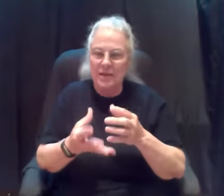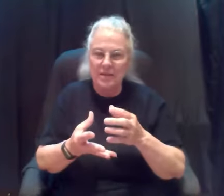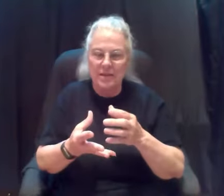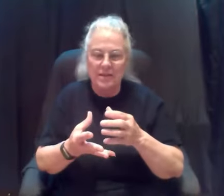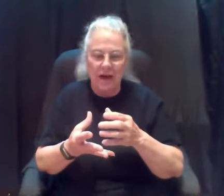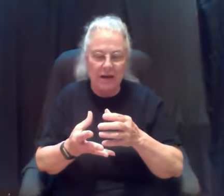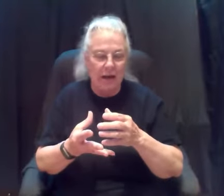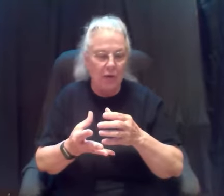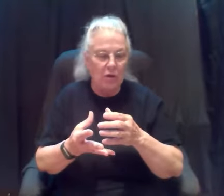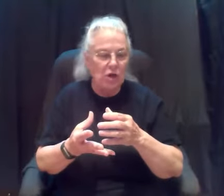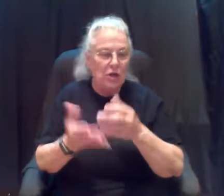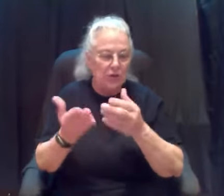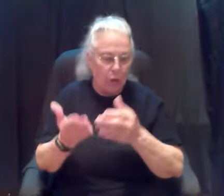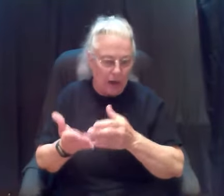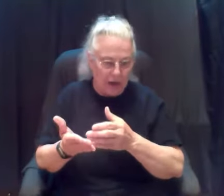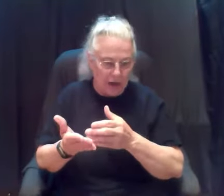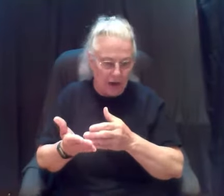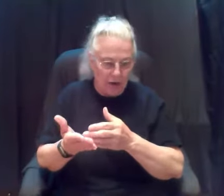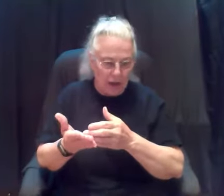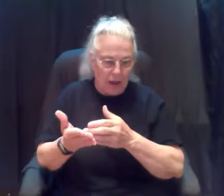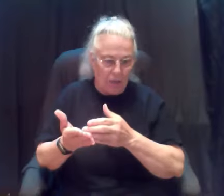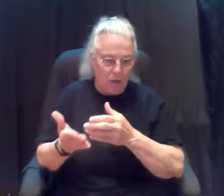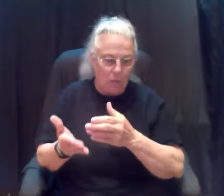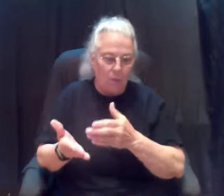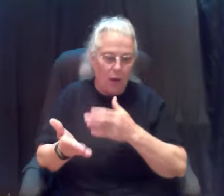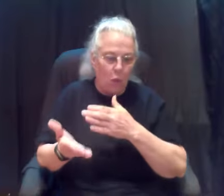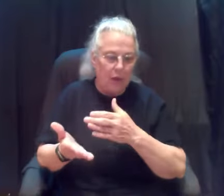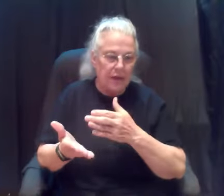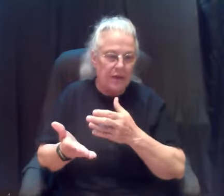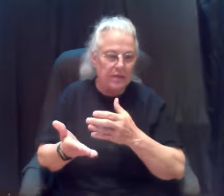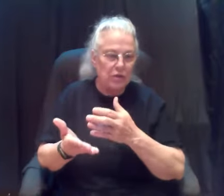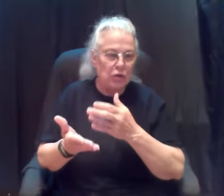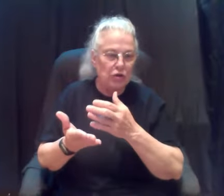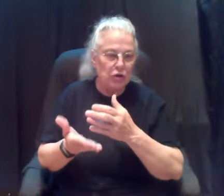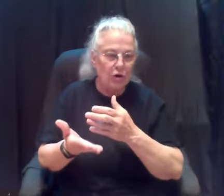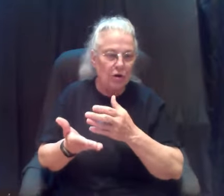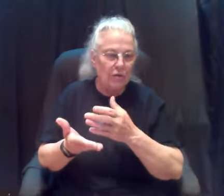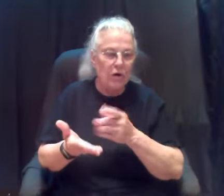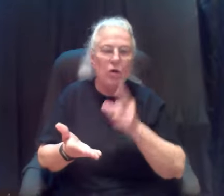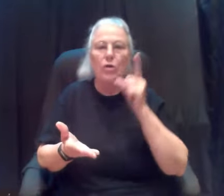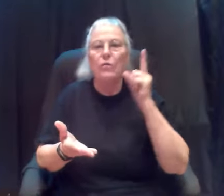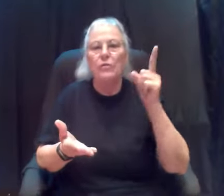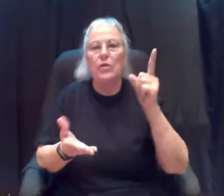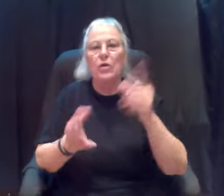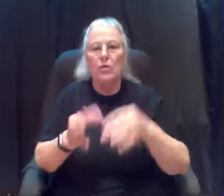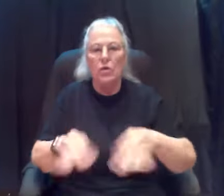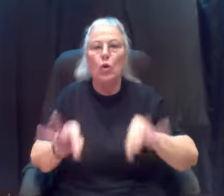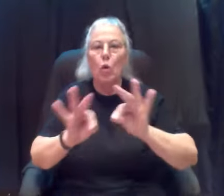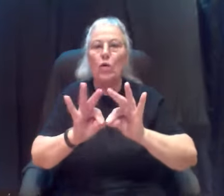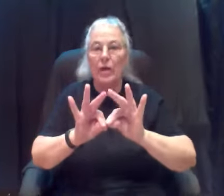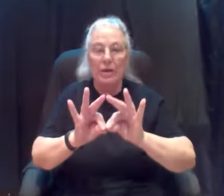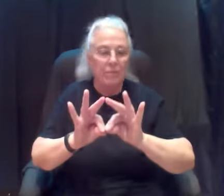in sign language. So in here, my willingness to serve, you're worthy.